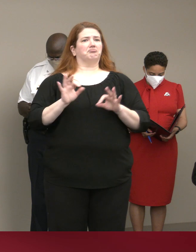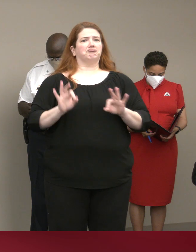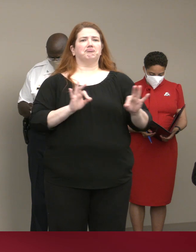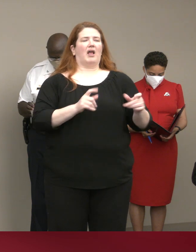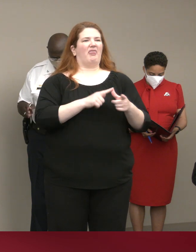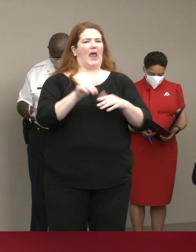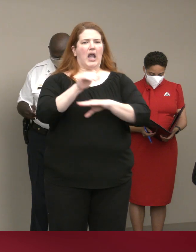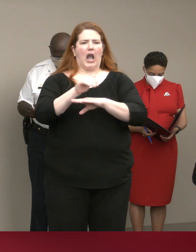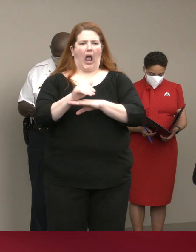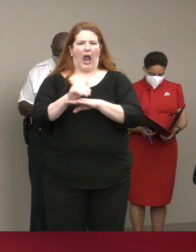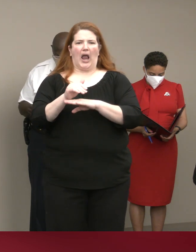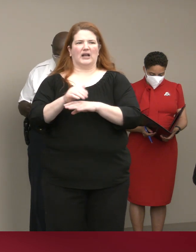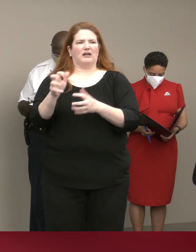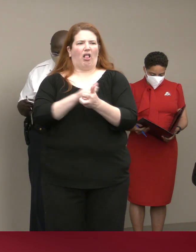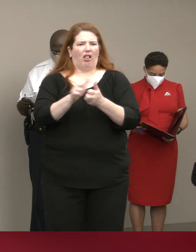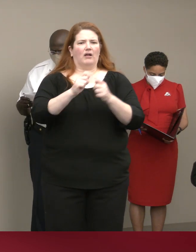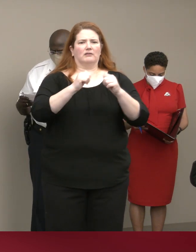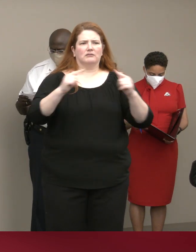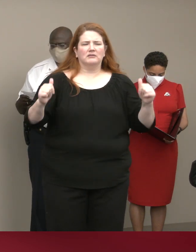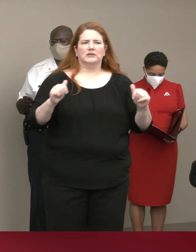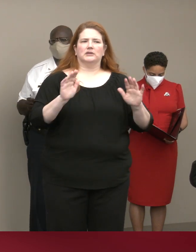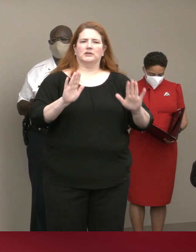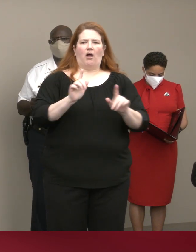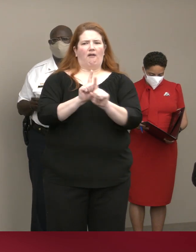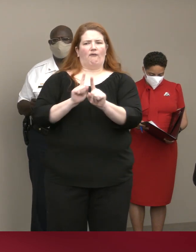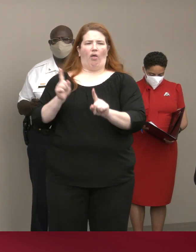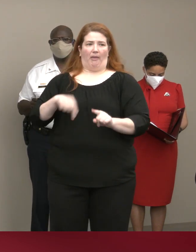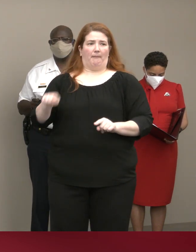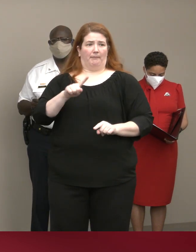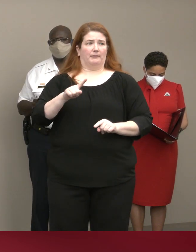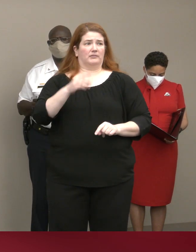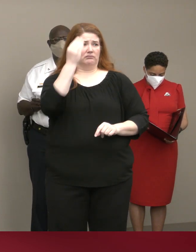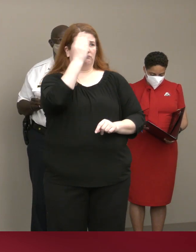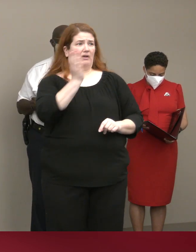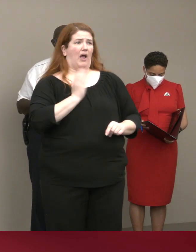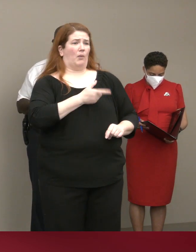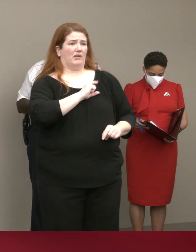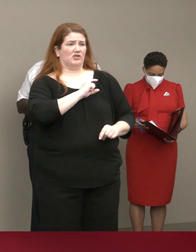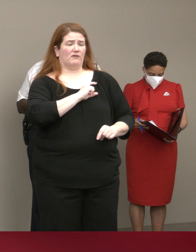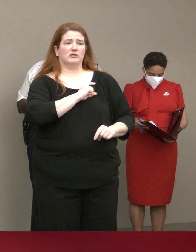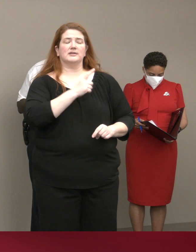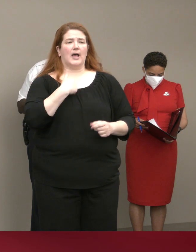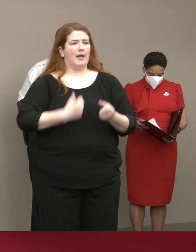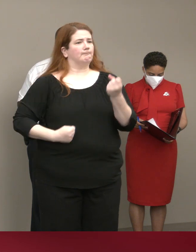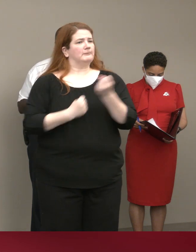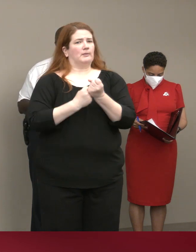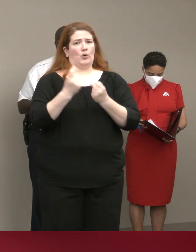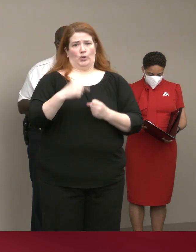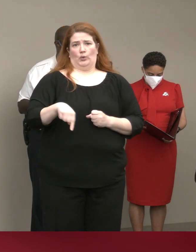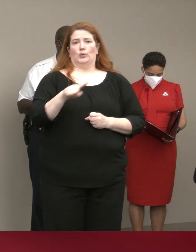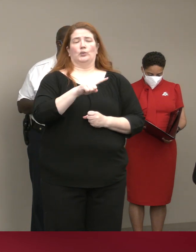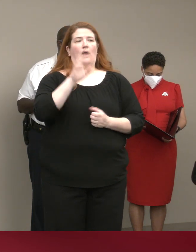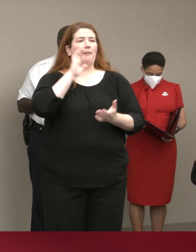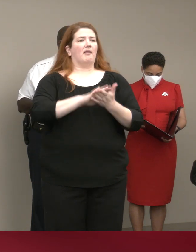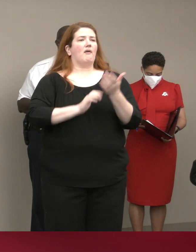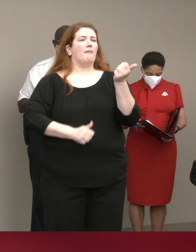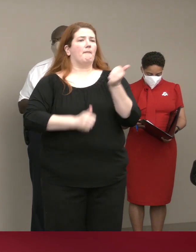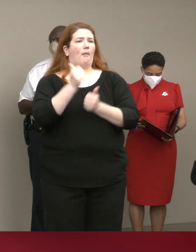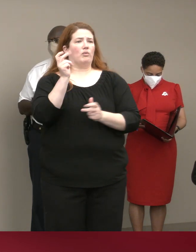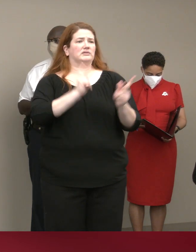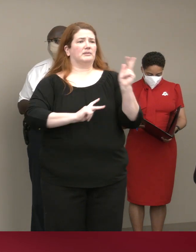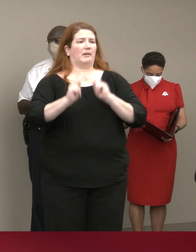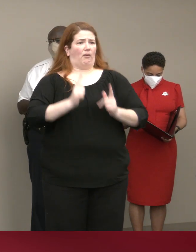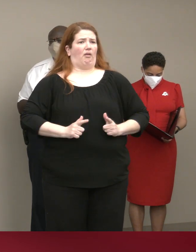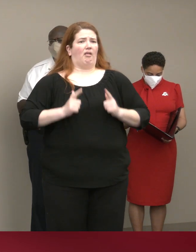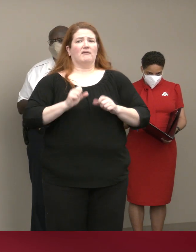officers, I got your backs, and I truly believe that the majority of the citizens in the